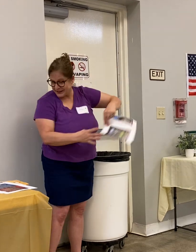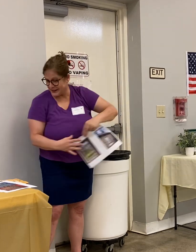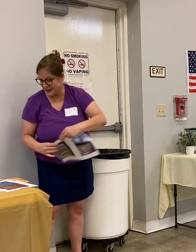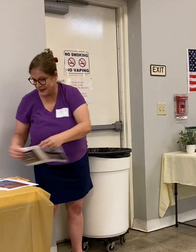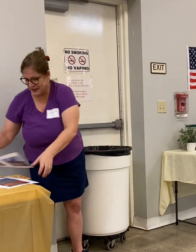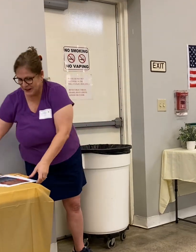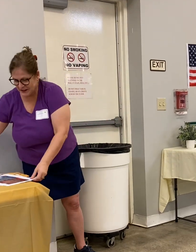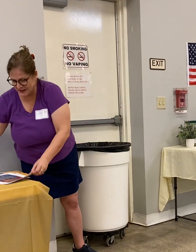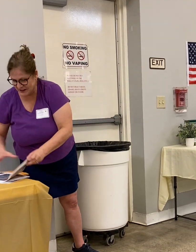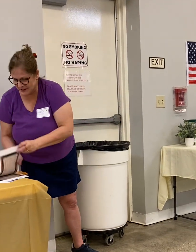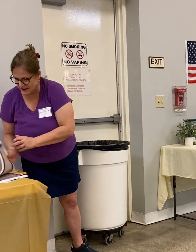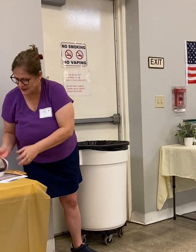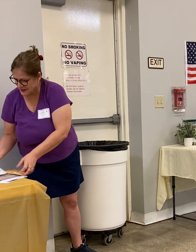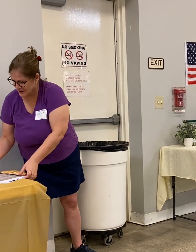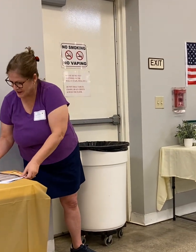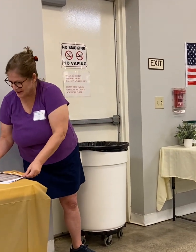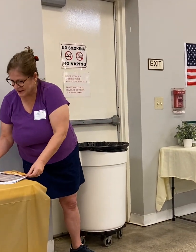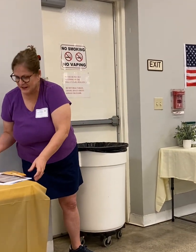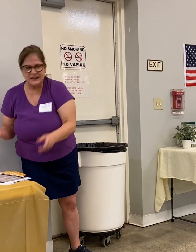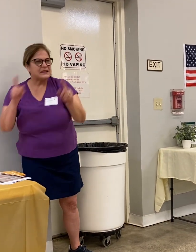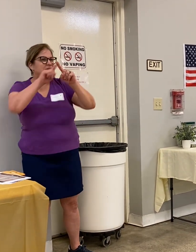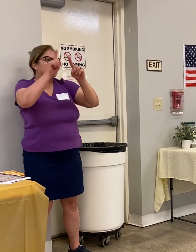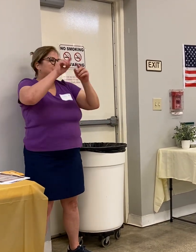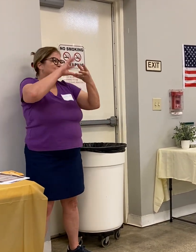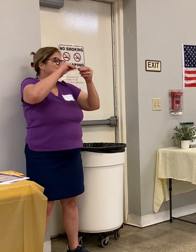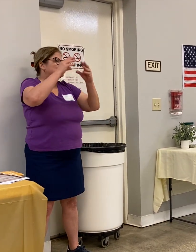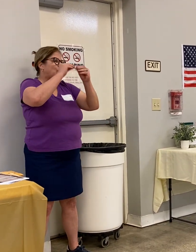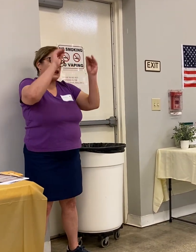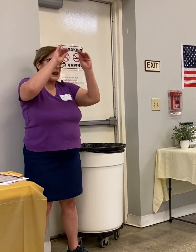to the Acadians for being expelled from Nova Scotia.